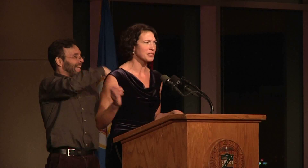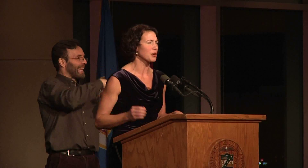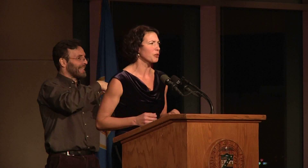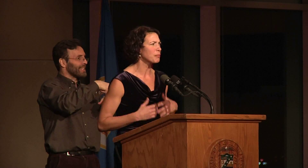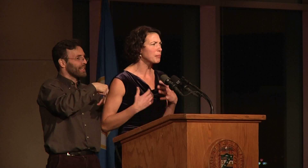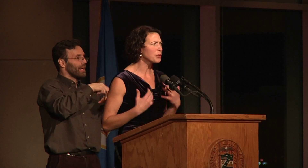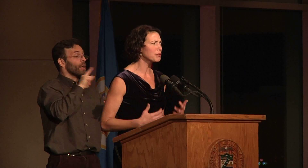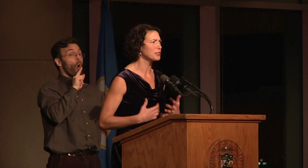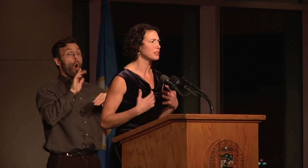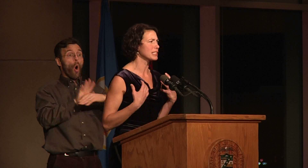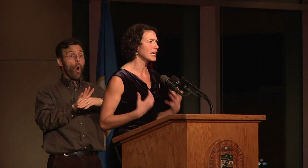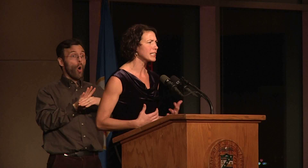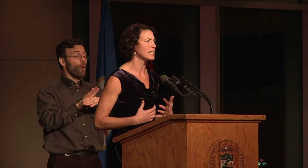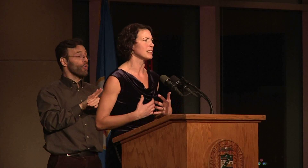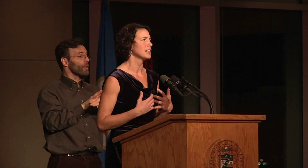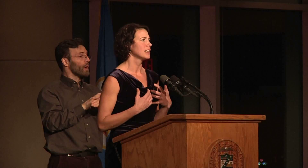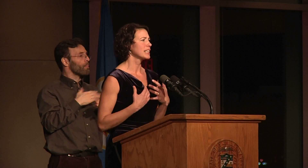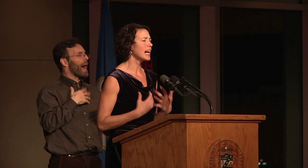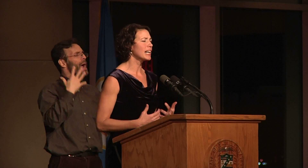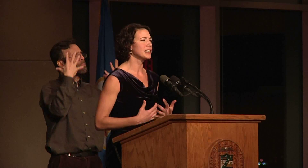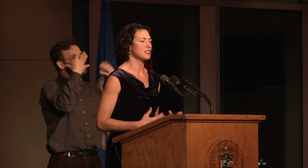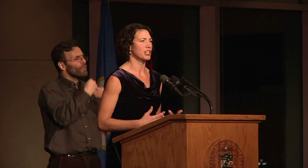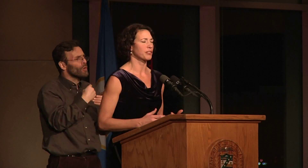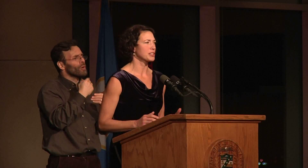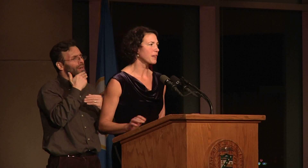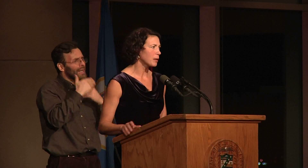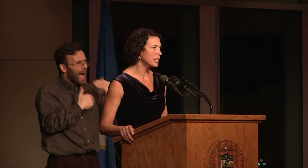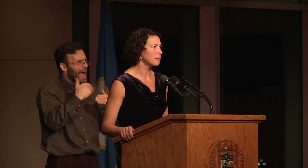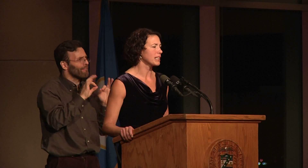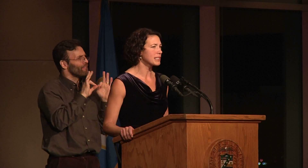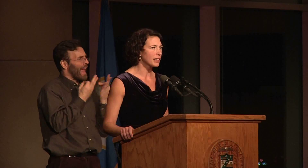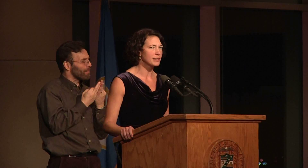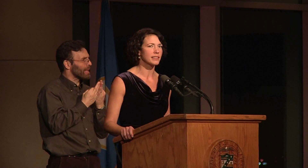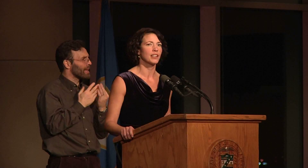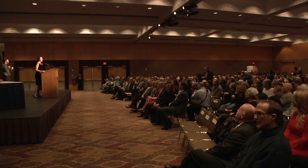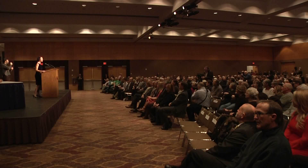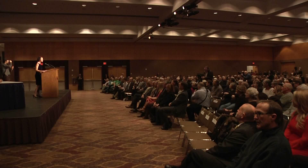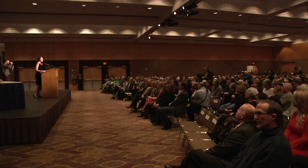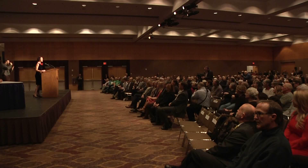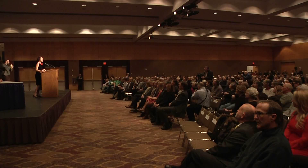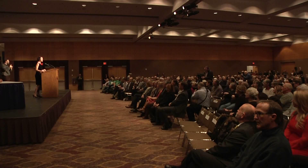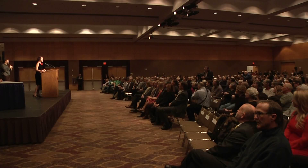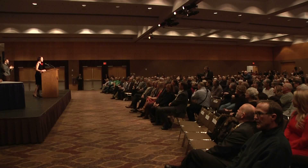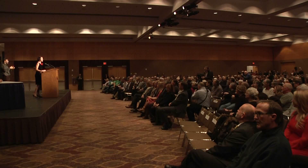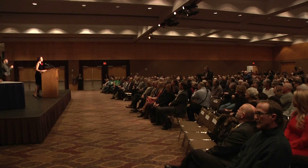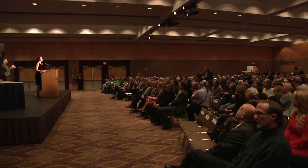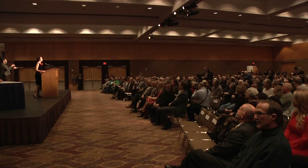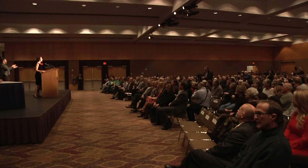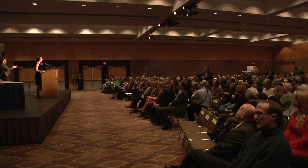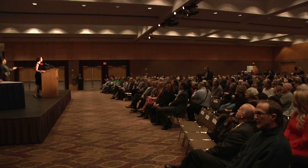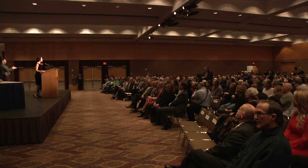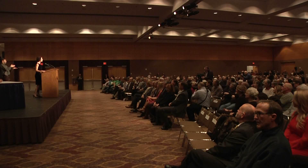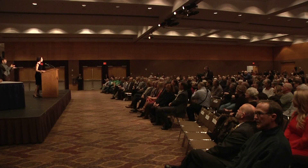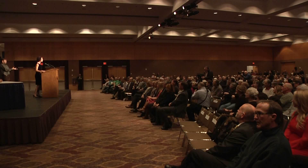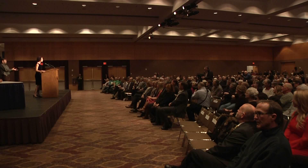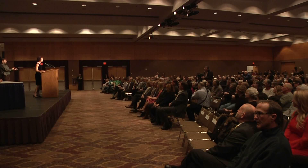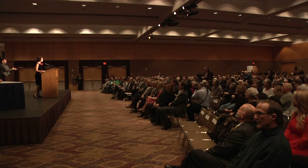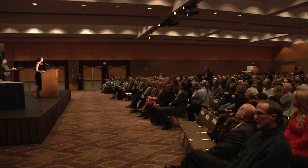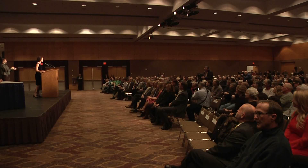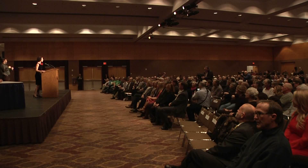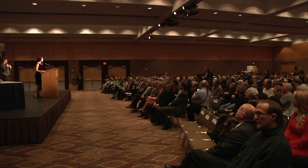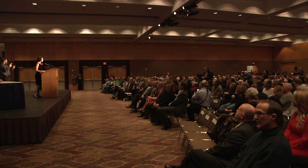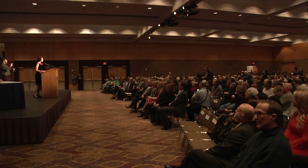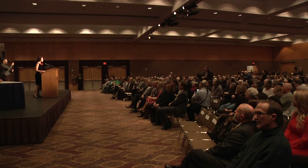there taking this oath, my beautiful, stunning, kind, and generous family, my sons, holding this book that has been around